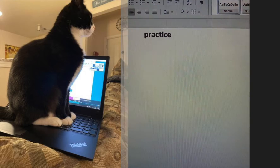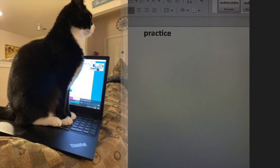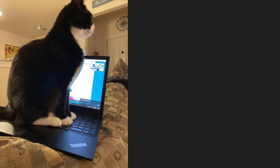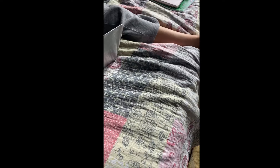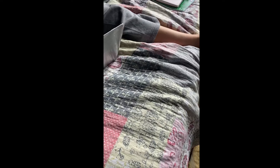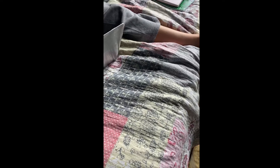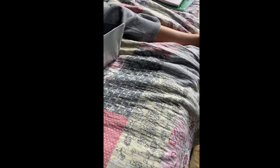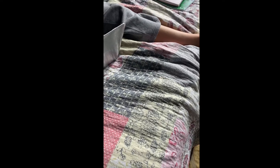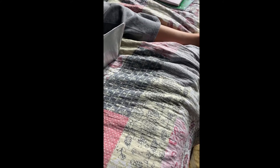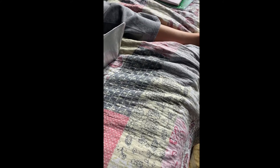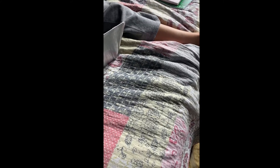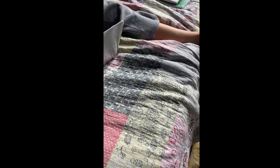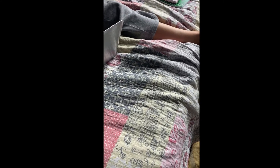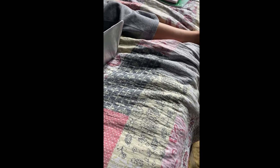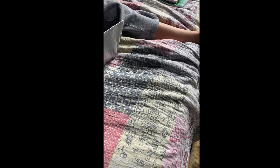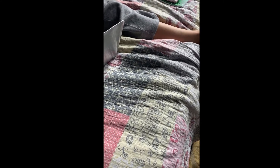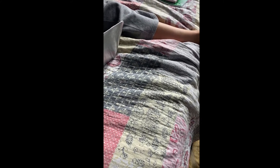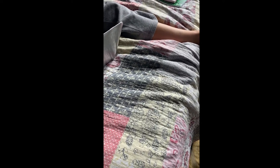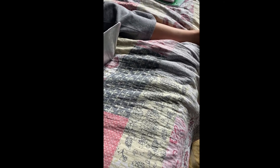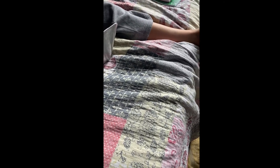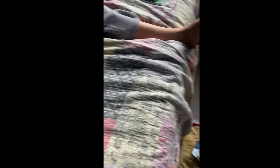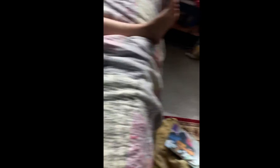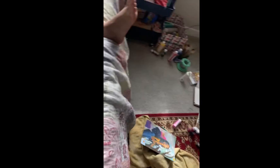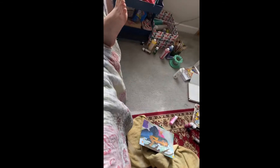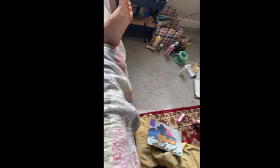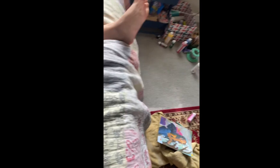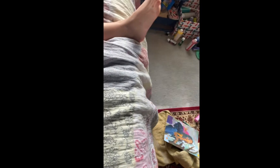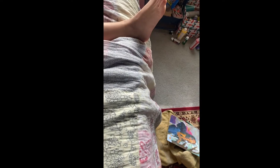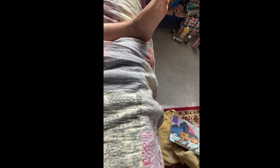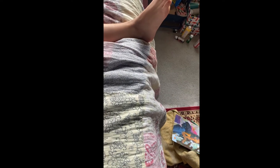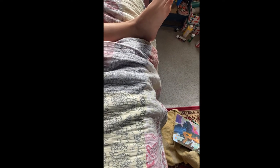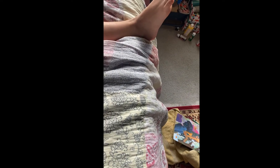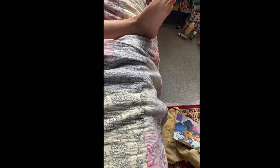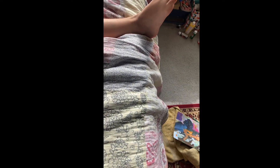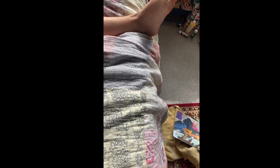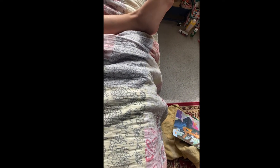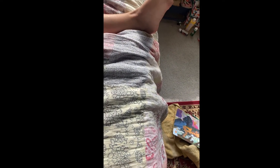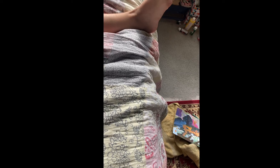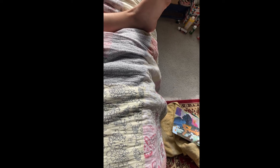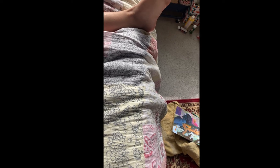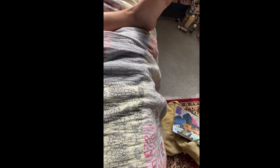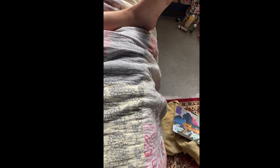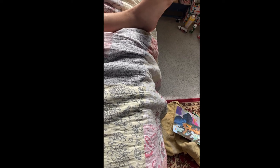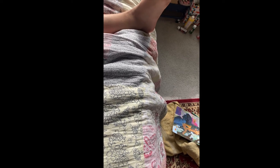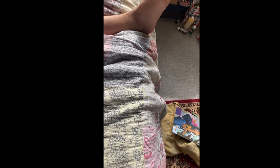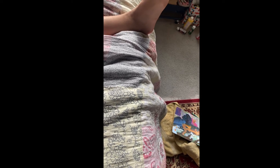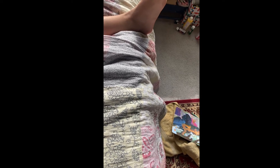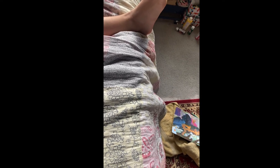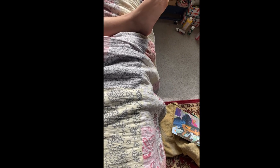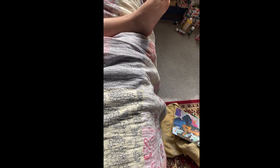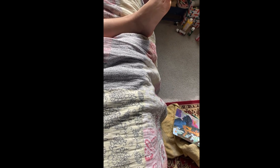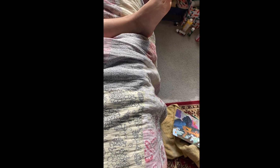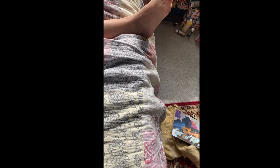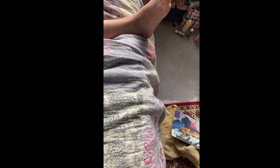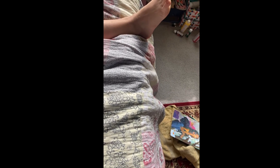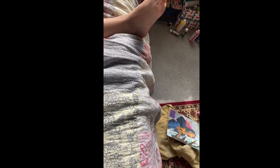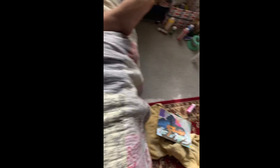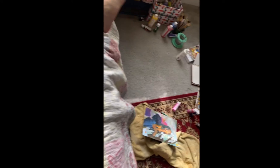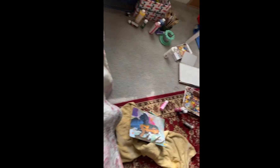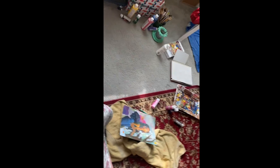I'm going to record you saying that you love the soup I make you, but it's not even on you, so. say this. It's not